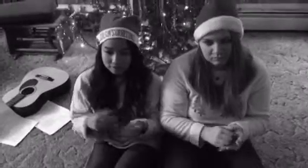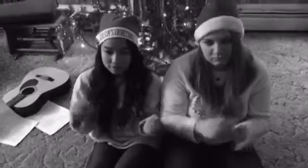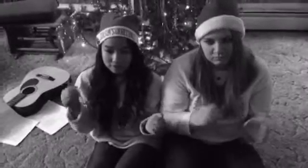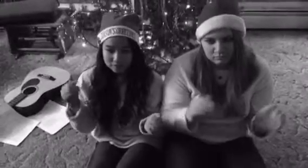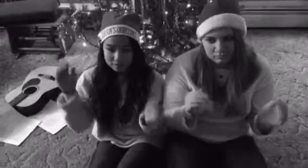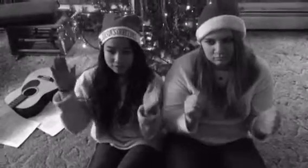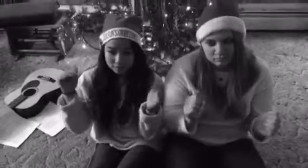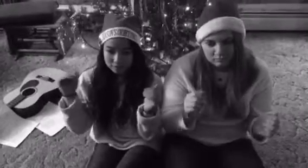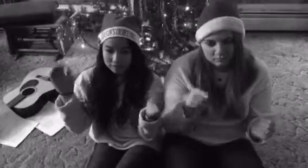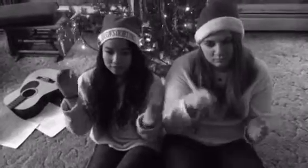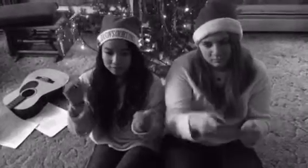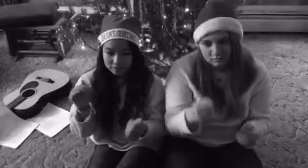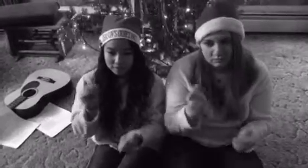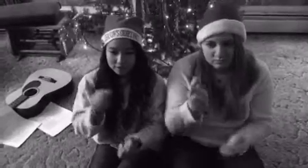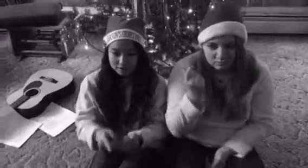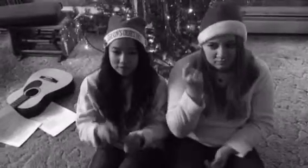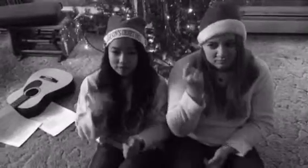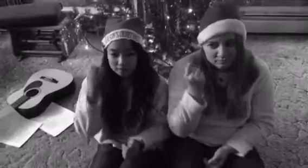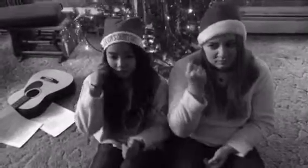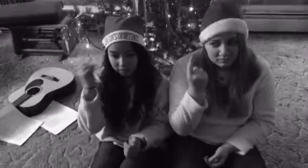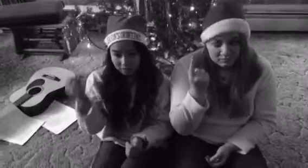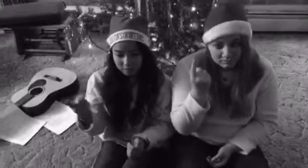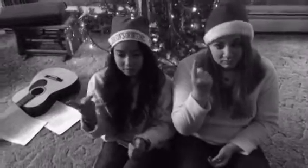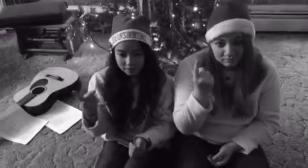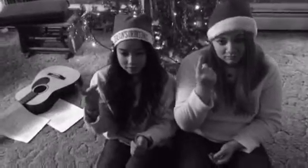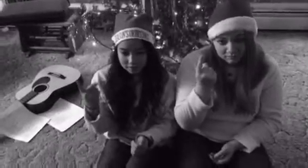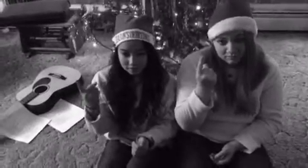Hoping that you'll understand